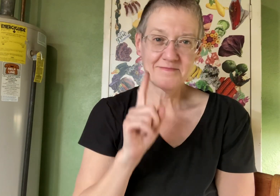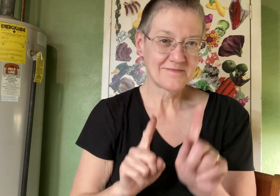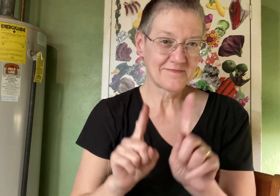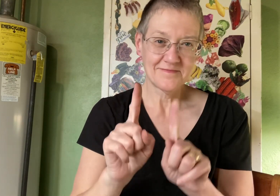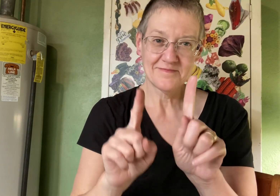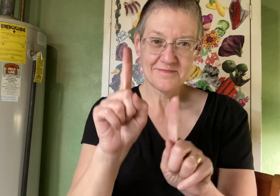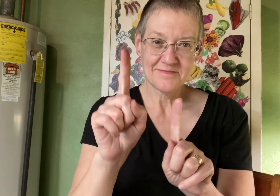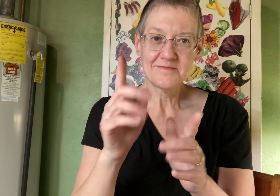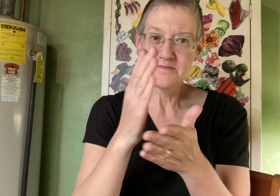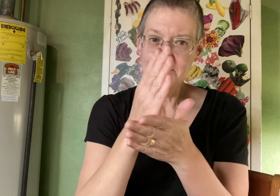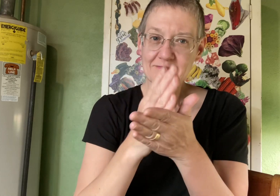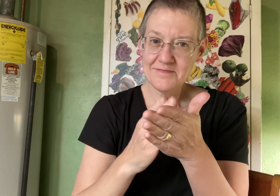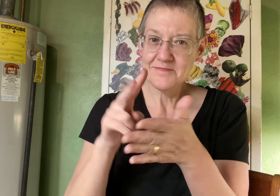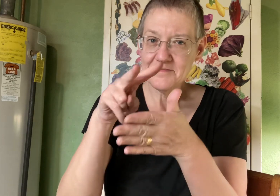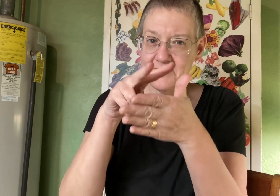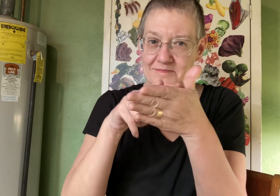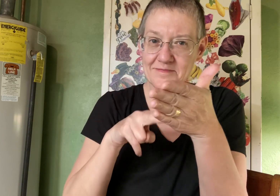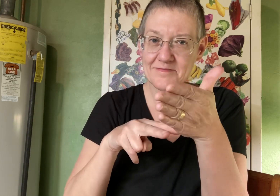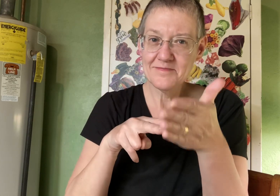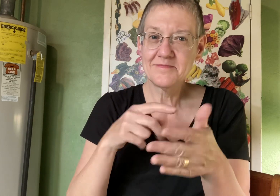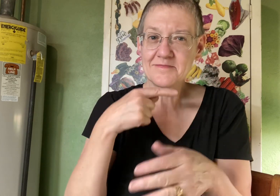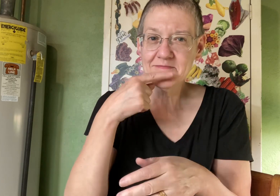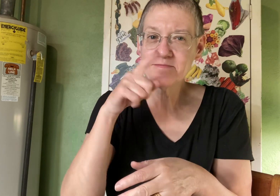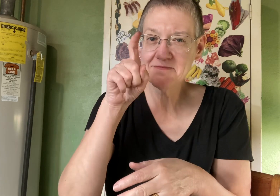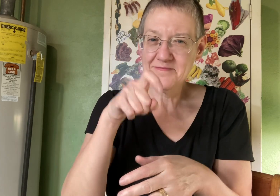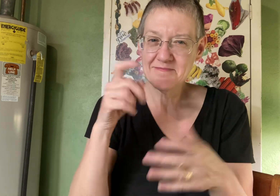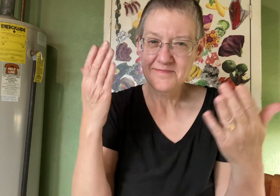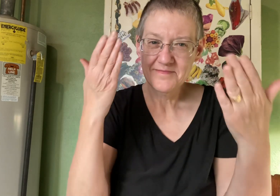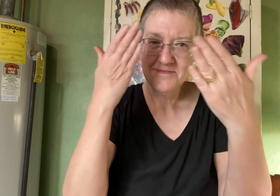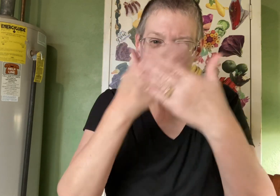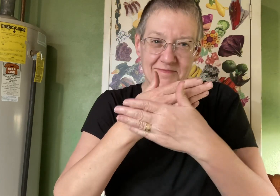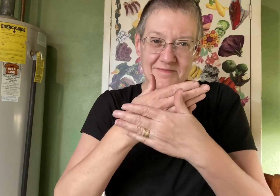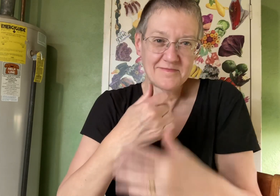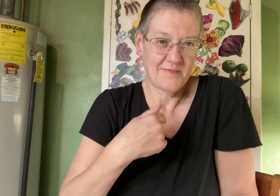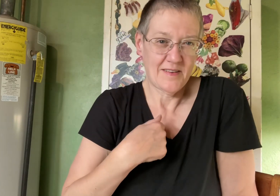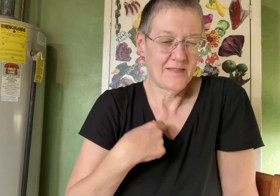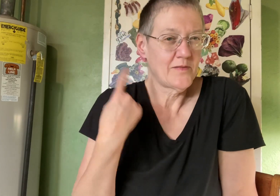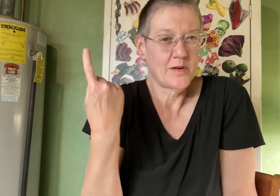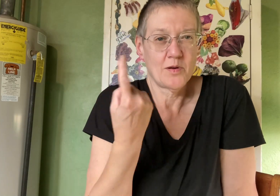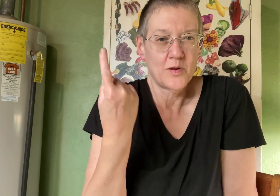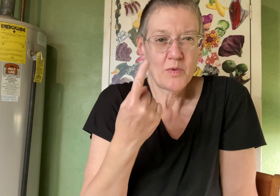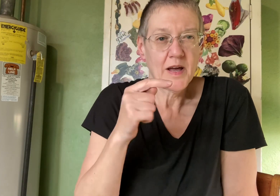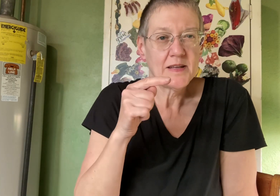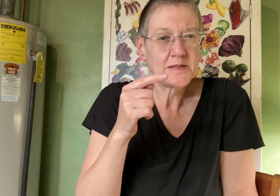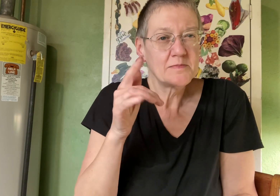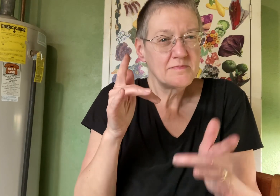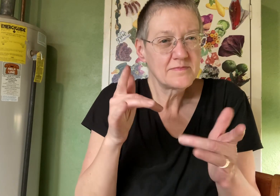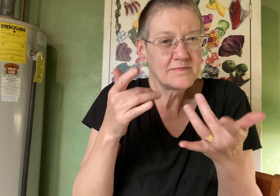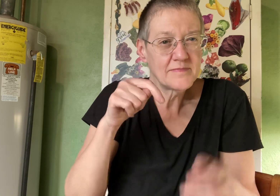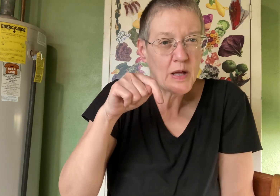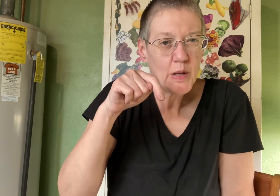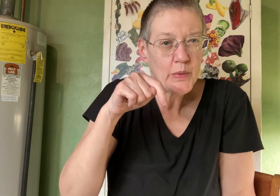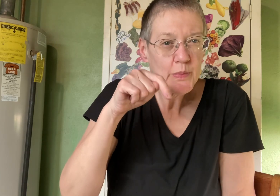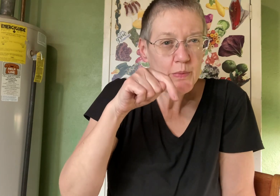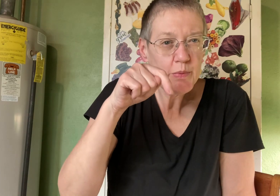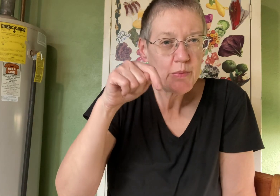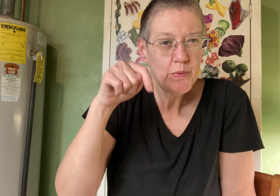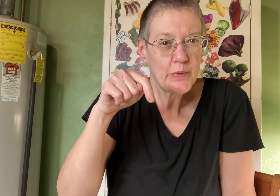Now, zinnias don't need light to germinate, and I've read they need darkness. I've always just